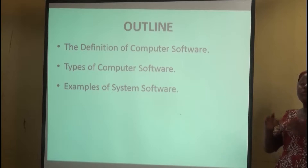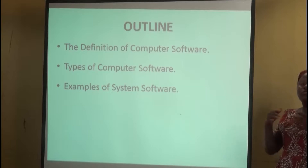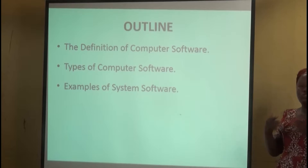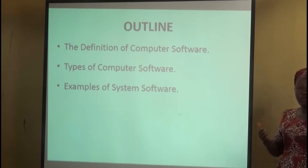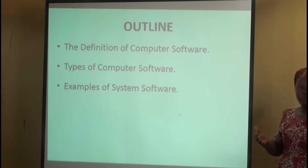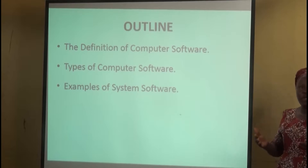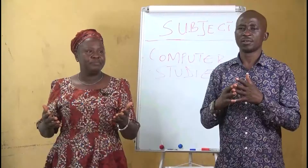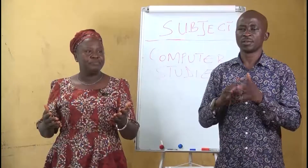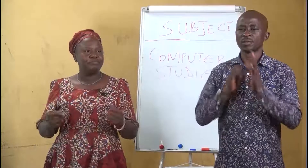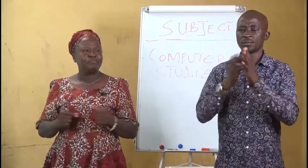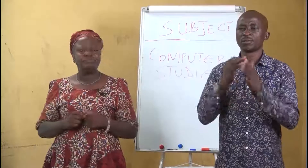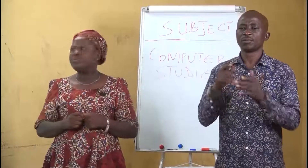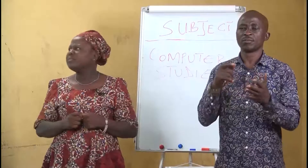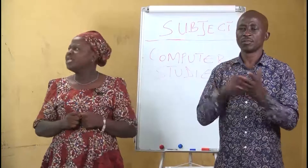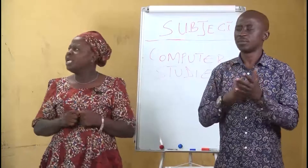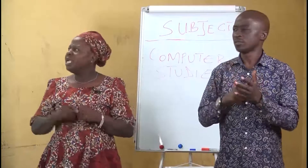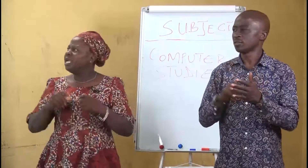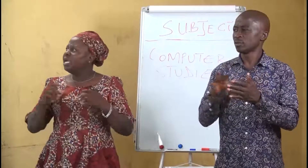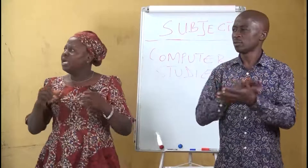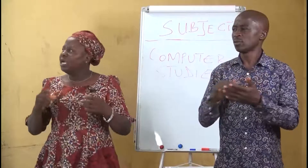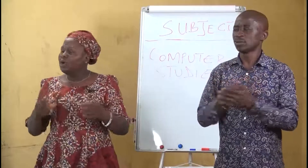system software.